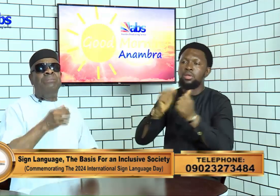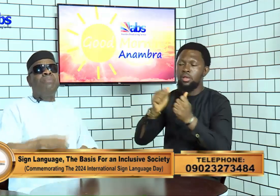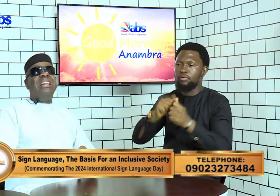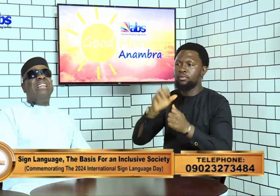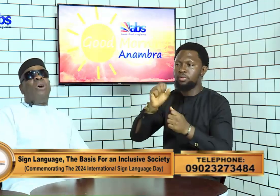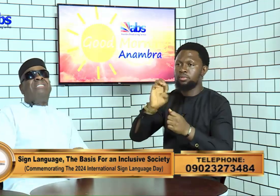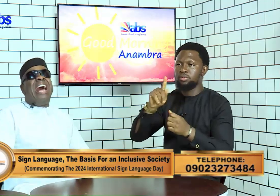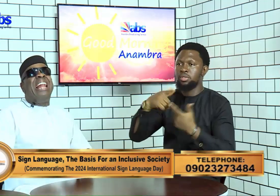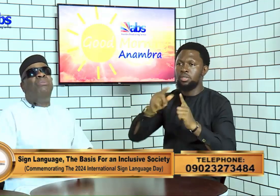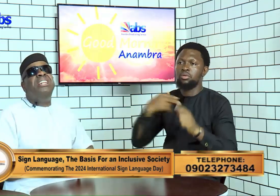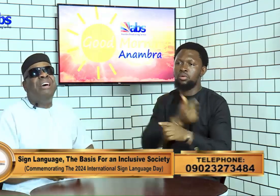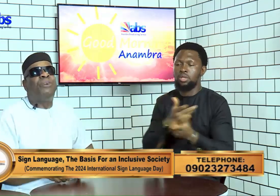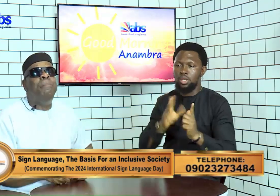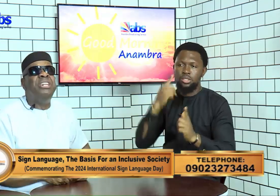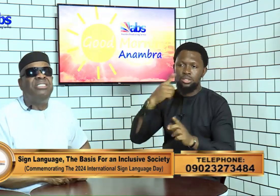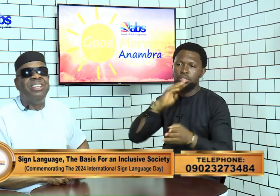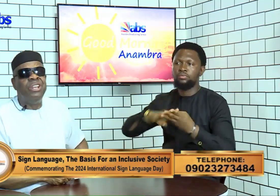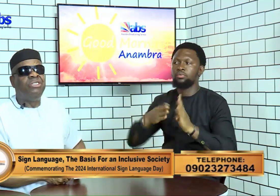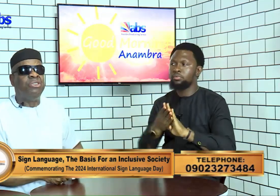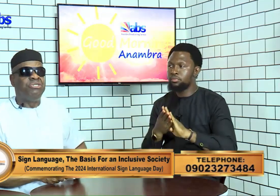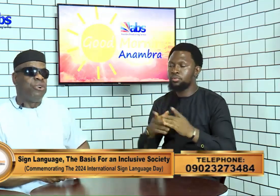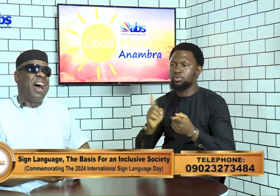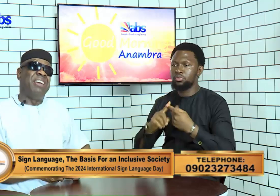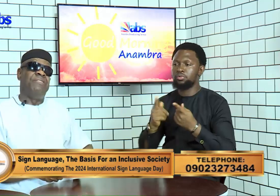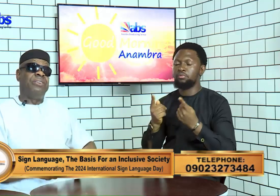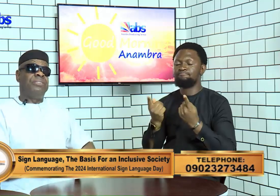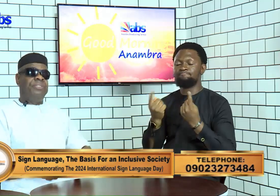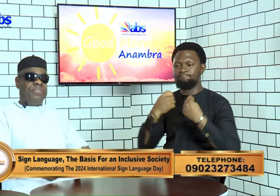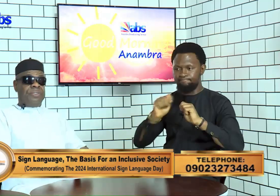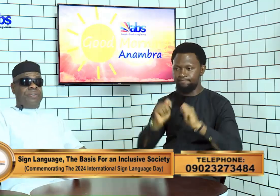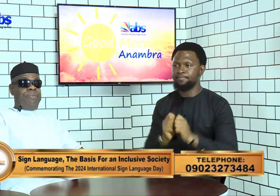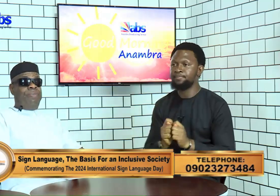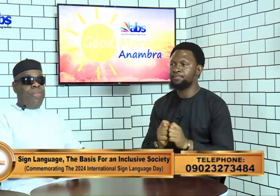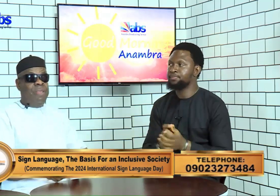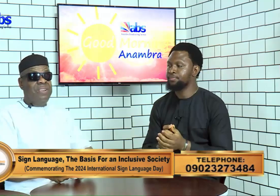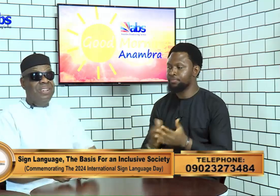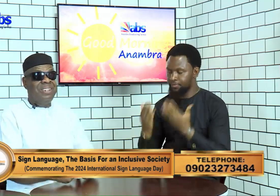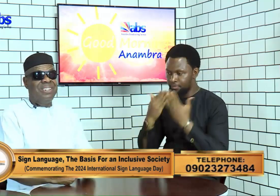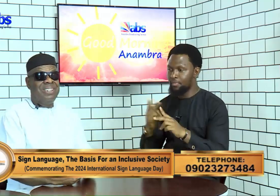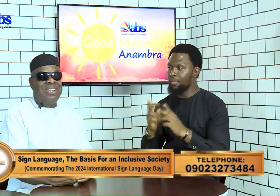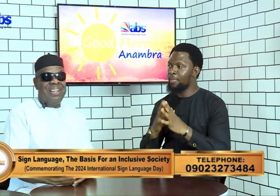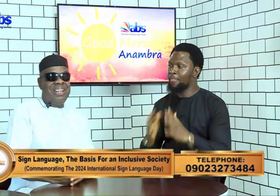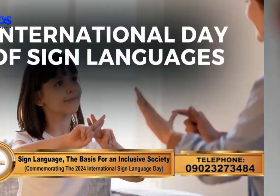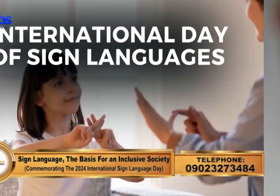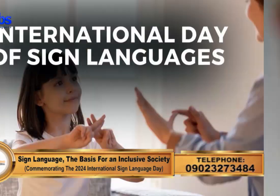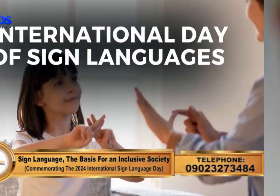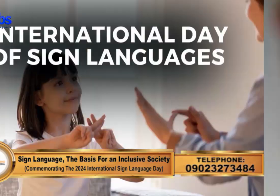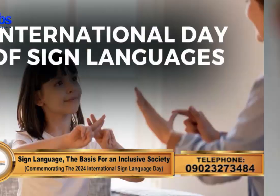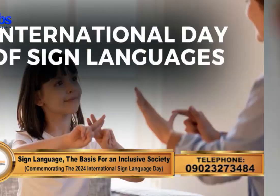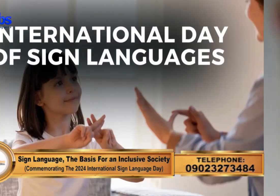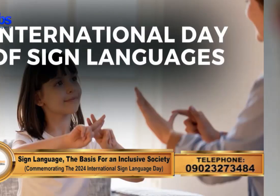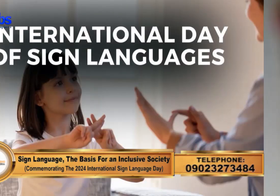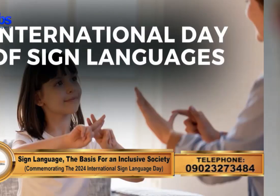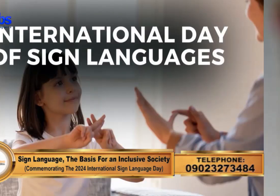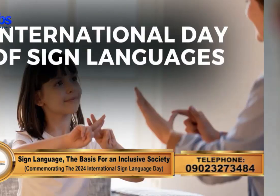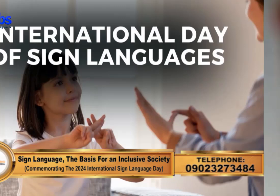sector, let us allow the deaf community to thrive. All right, thank you so much, Barrister. Emmanuel, let's go back to you. Talking